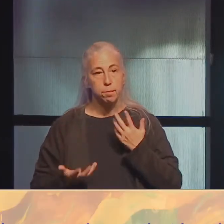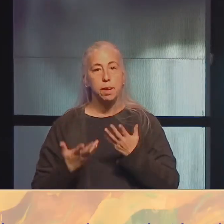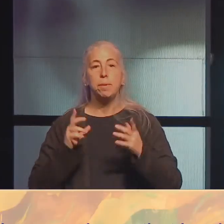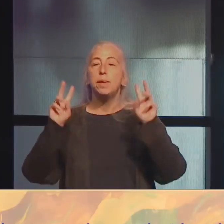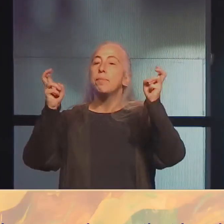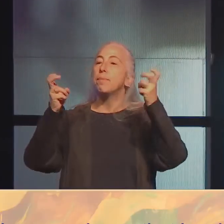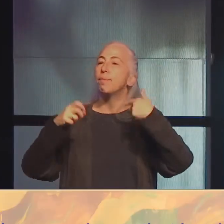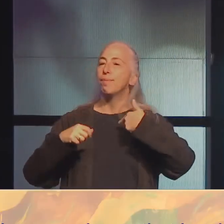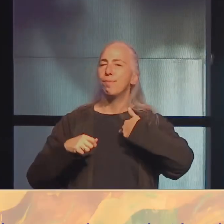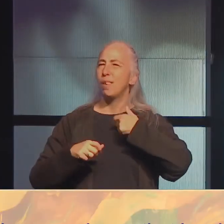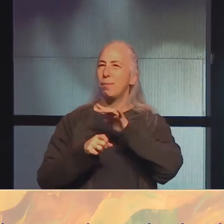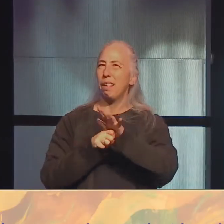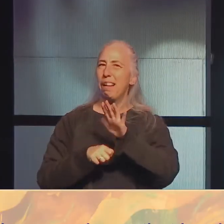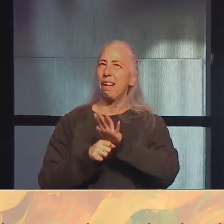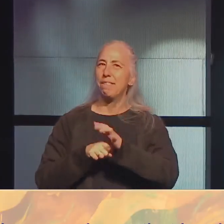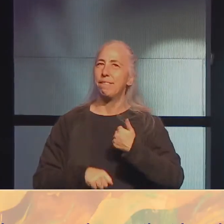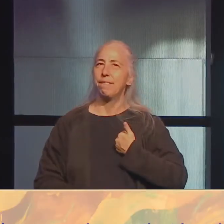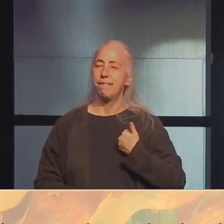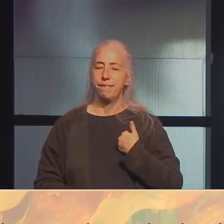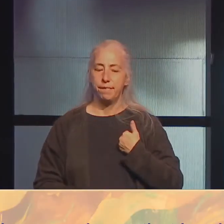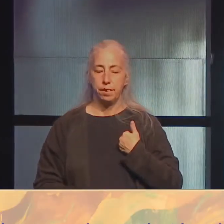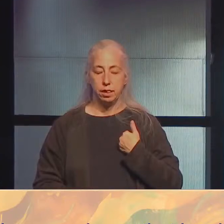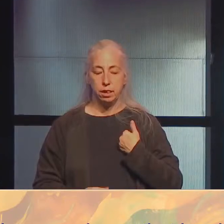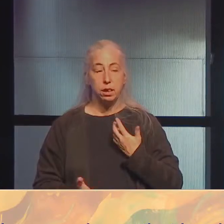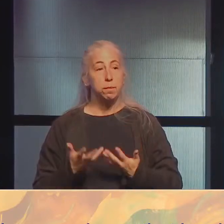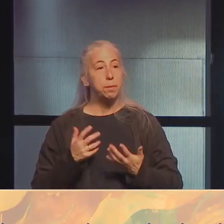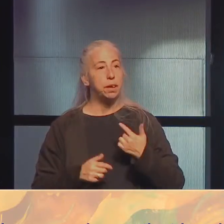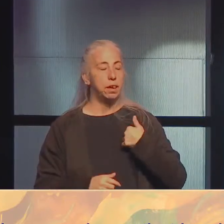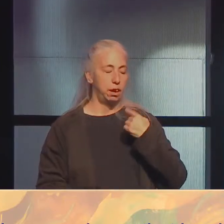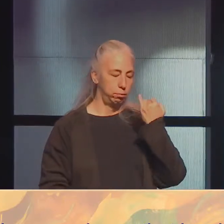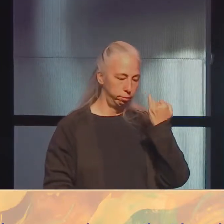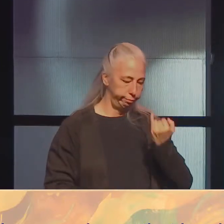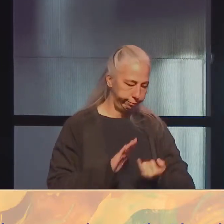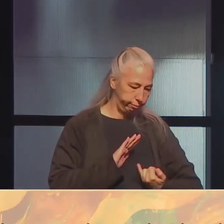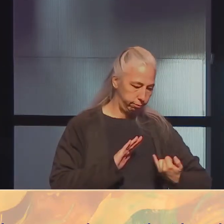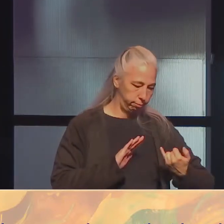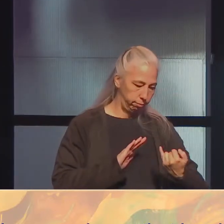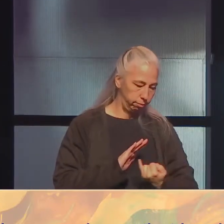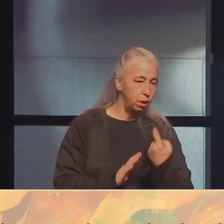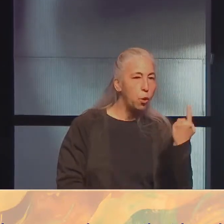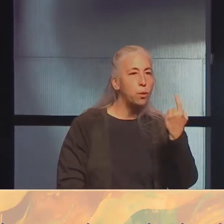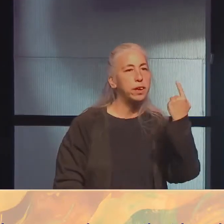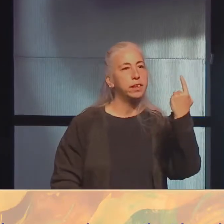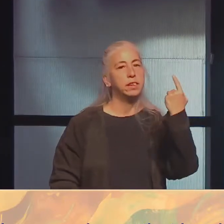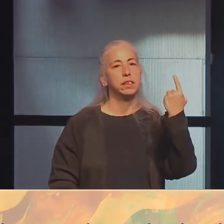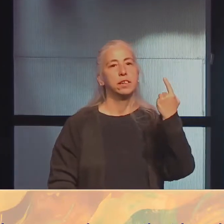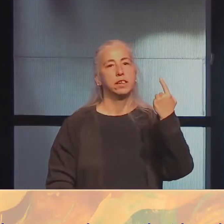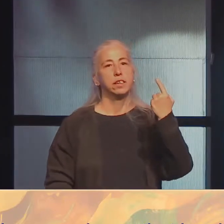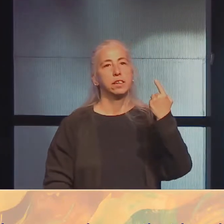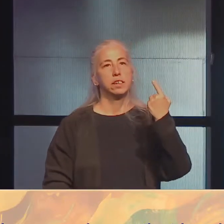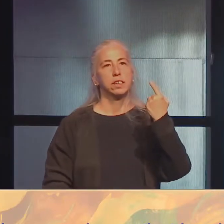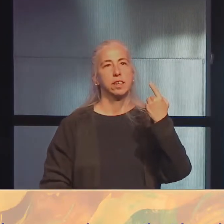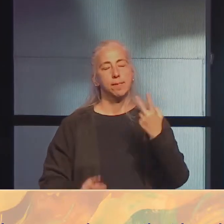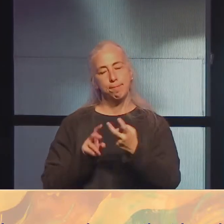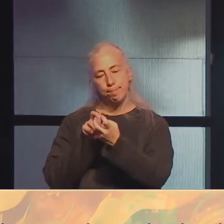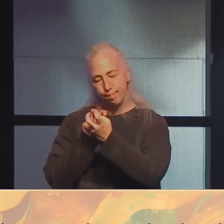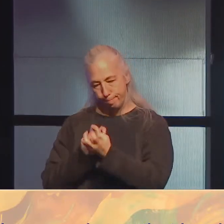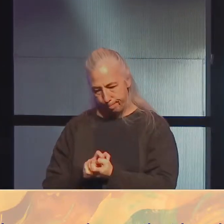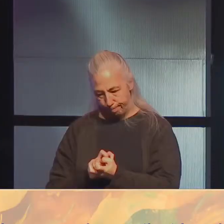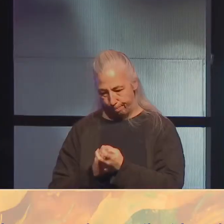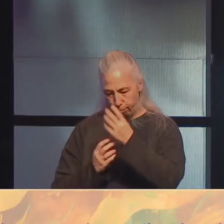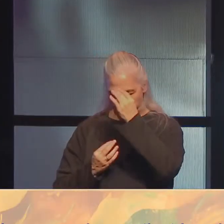enough. Maybe it's, I'll always be alone. And I want to encourage you to go sit with that in an interrogation room.